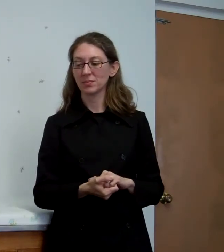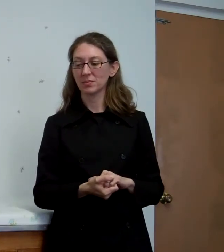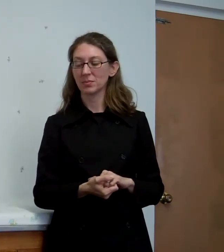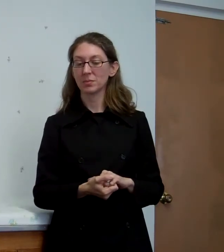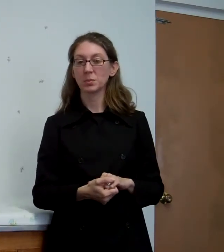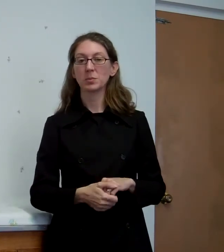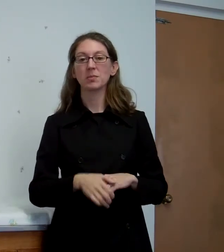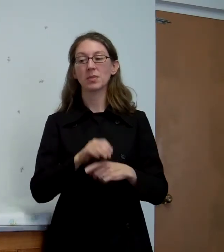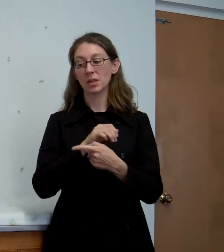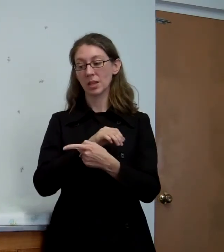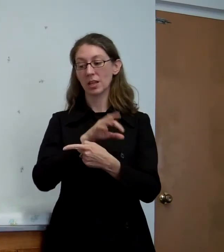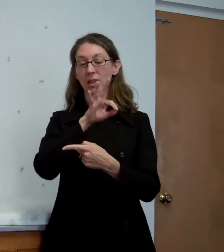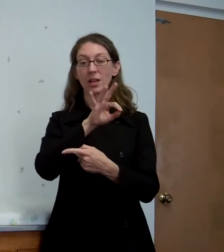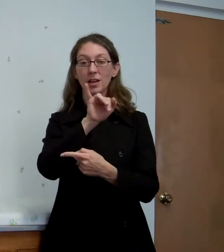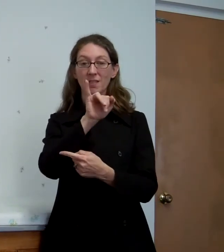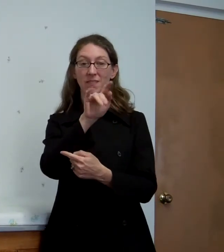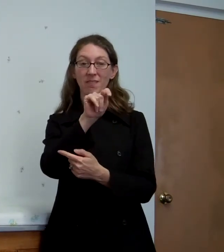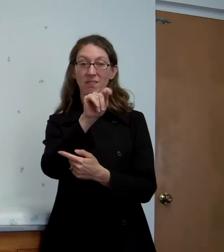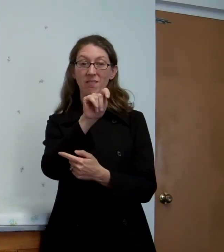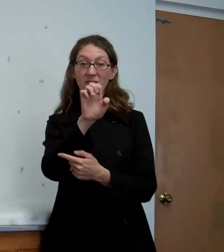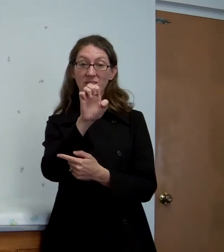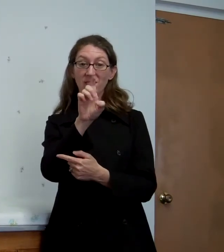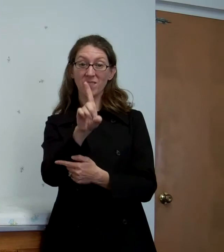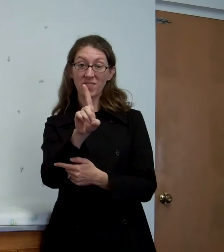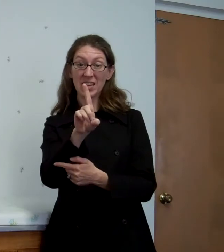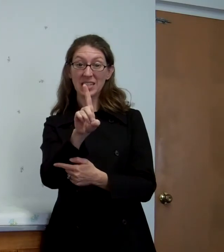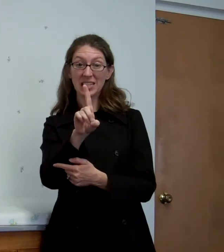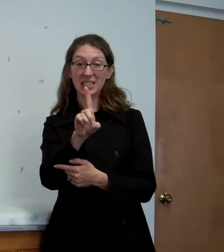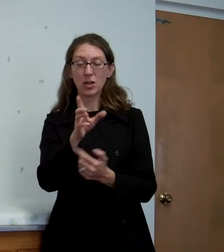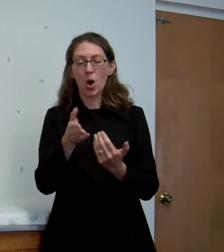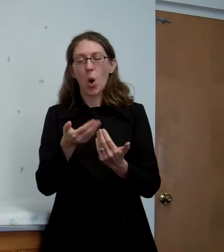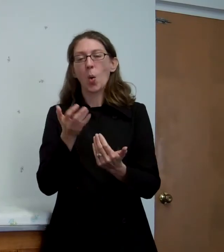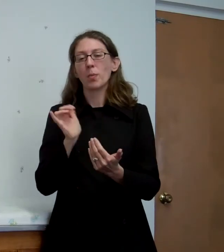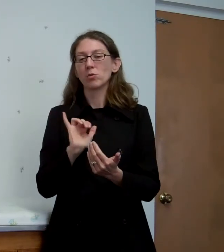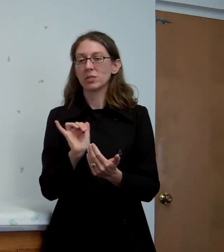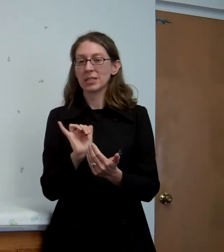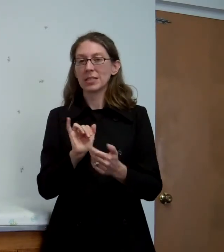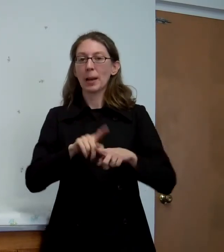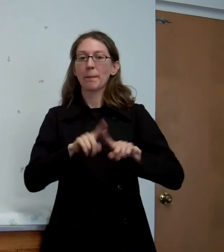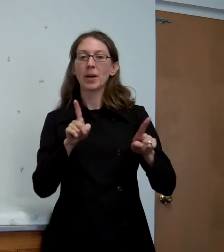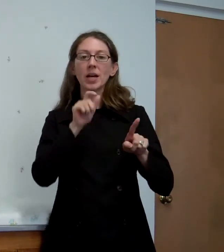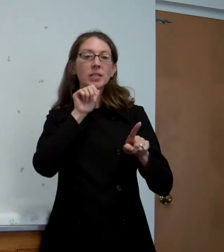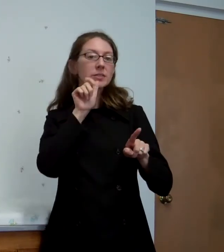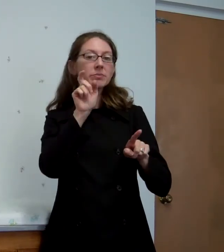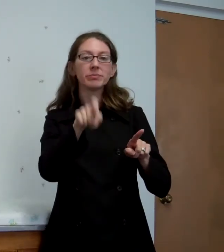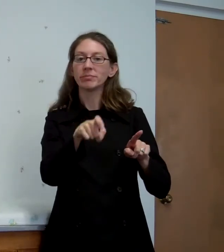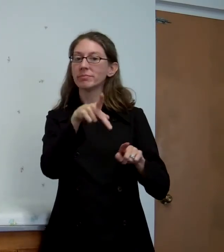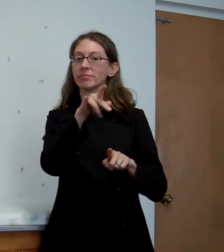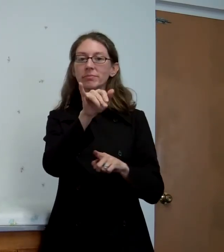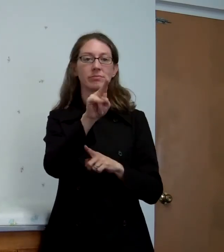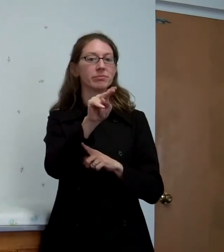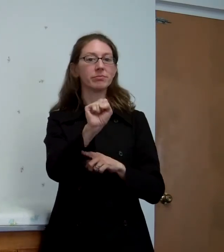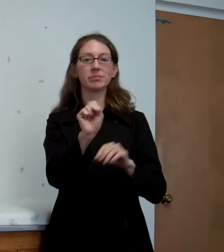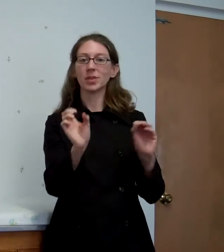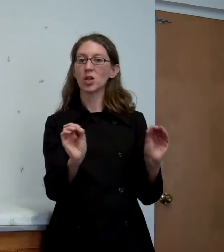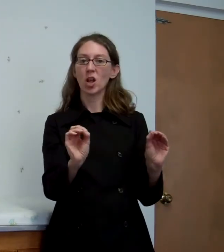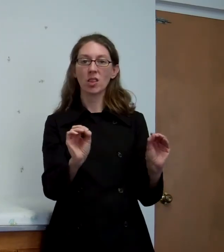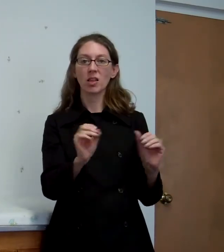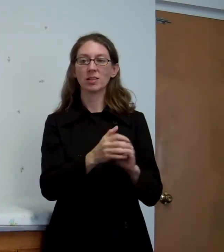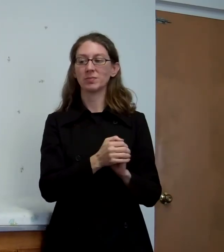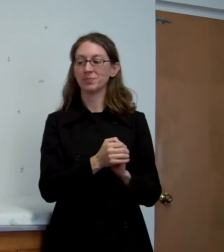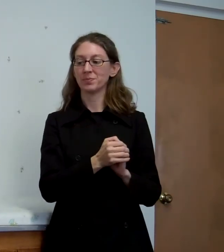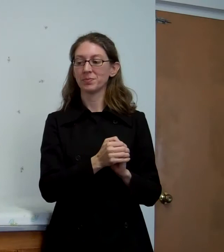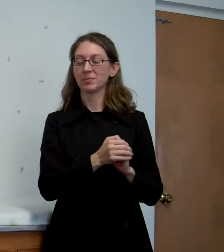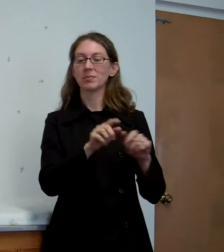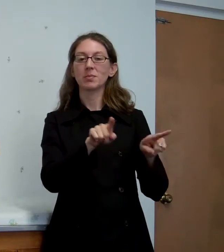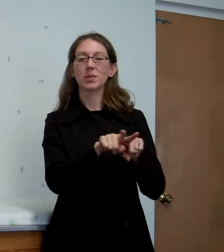A fitted is like a contour, except it doesn't need pins or snappies, and it